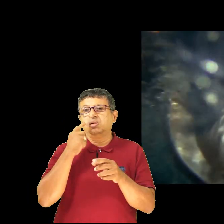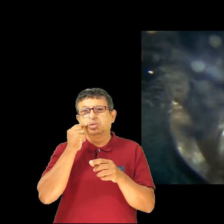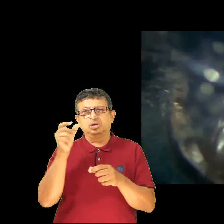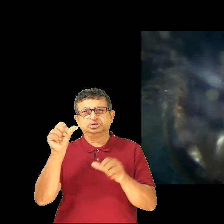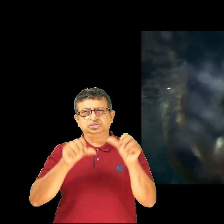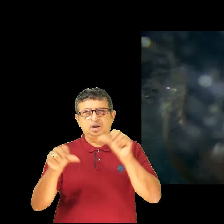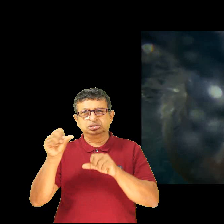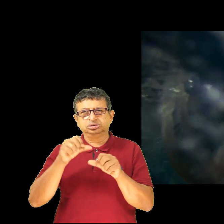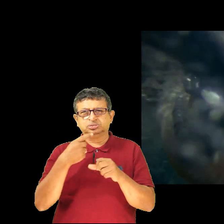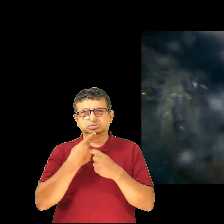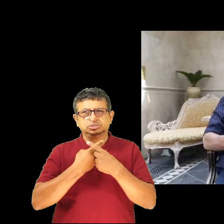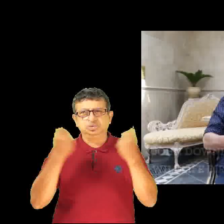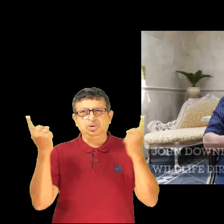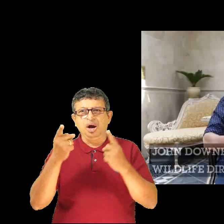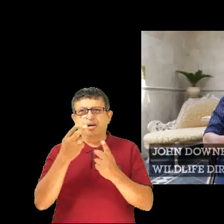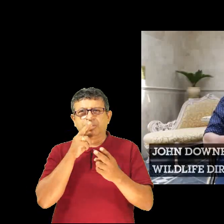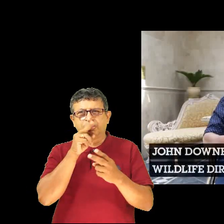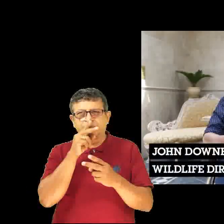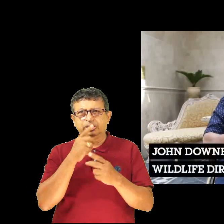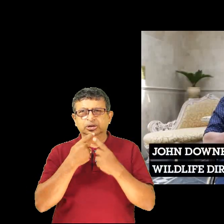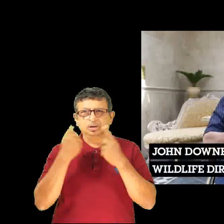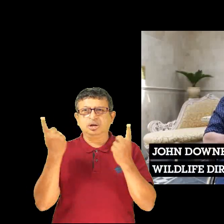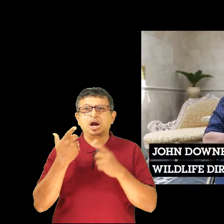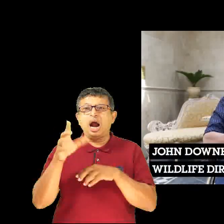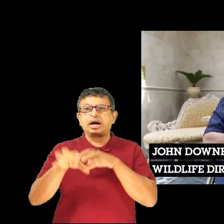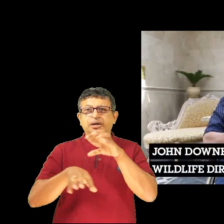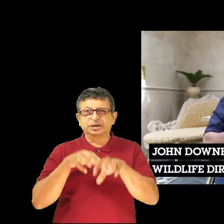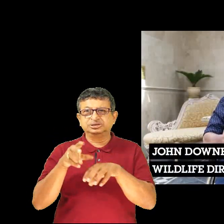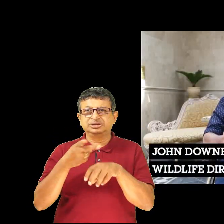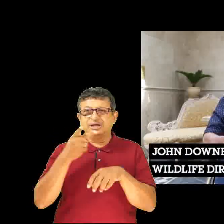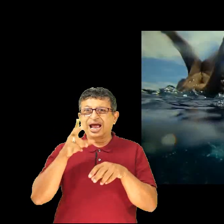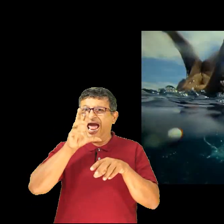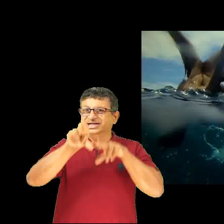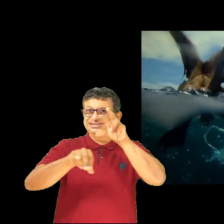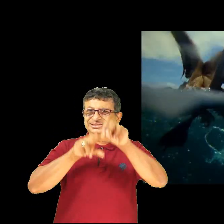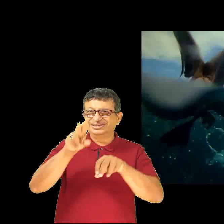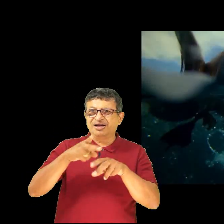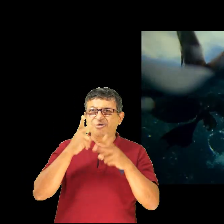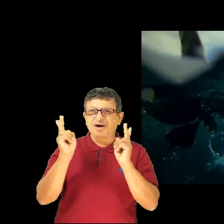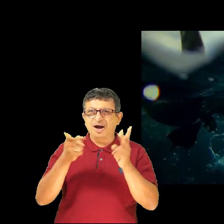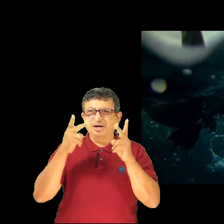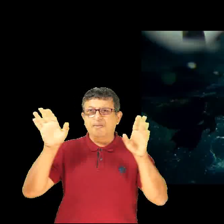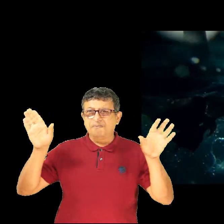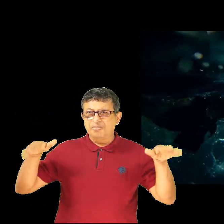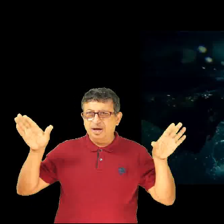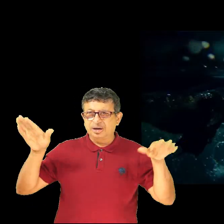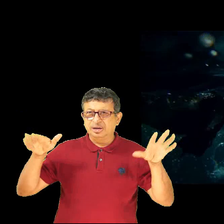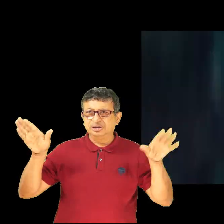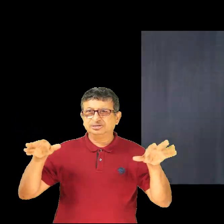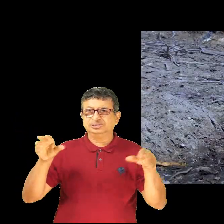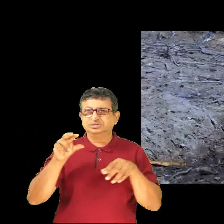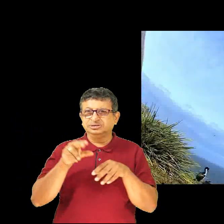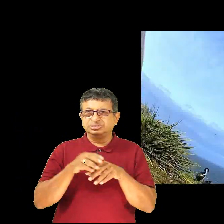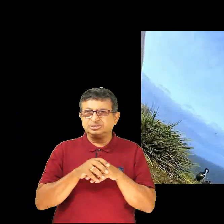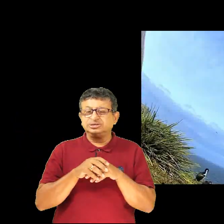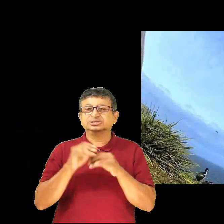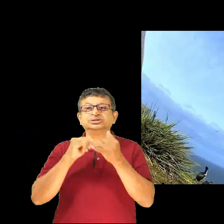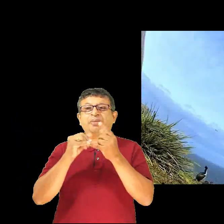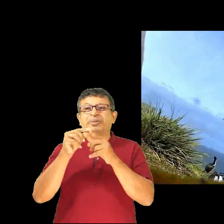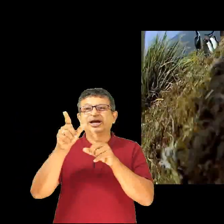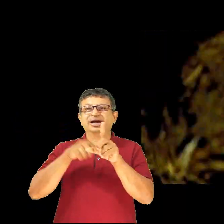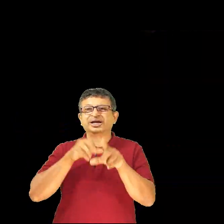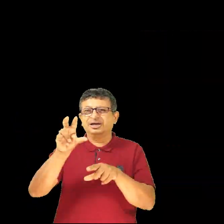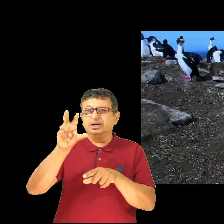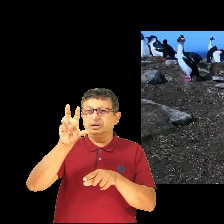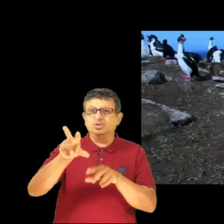I started filming The Spies, we just had a video camera, and that was the very start of video cameras. HD cams had just come in.